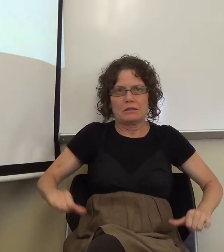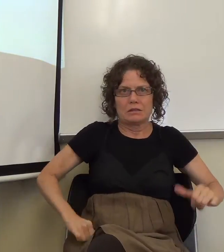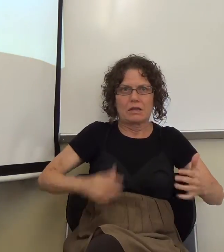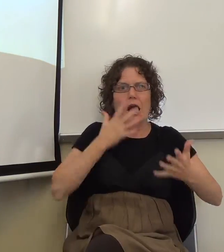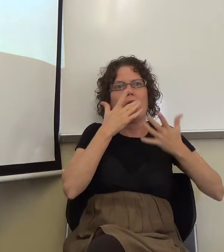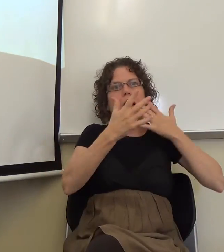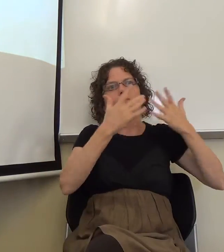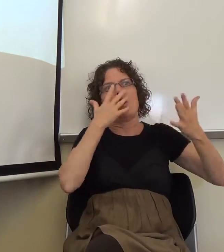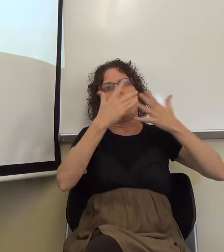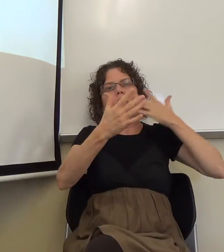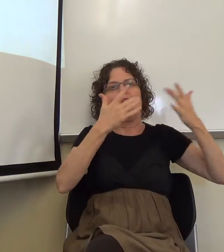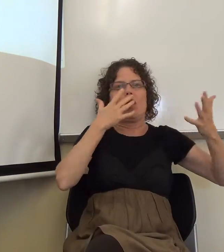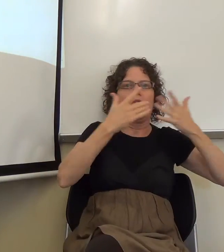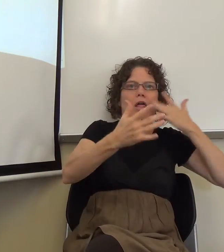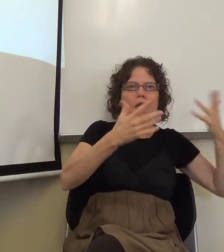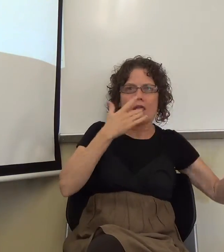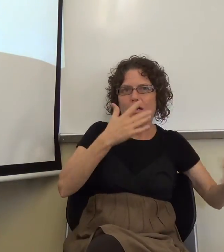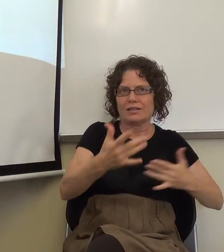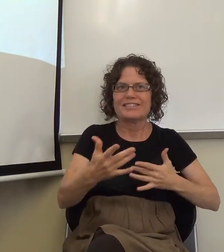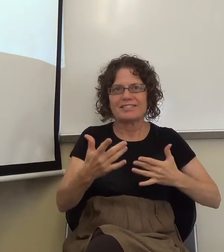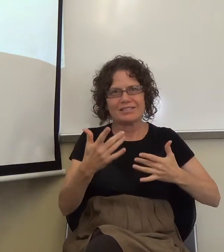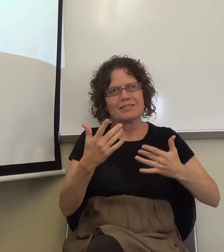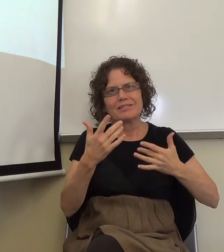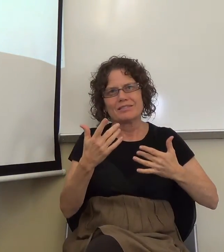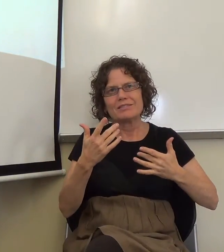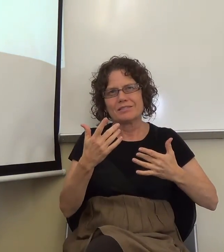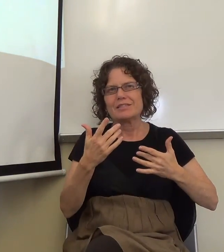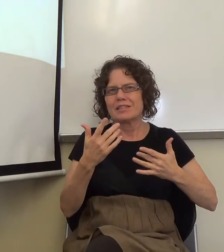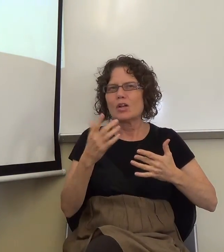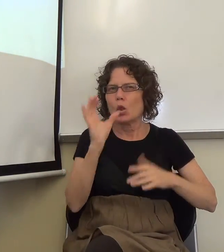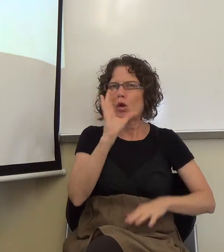colorful, and you know, again, you're looking for an